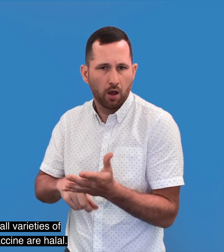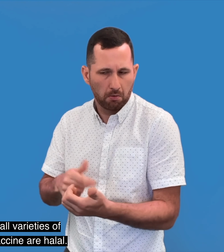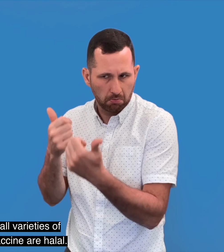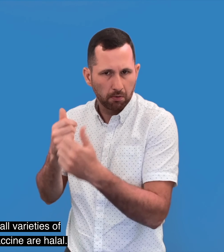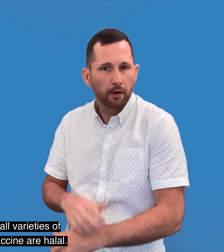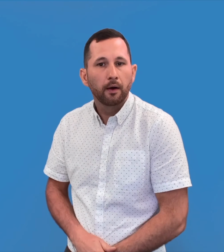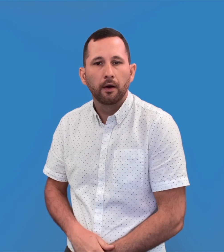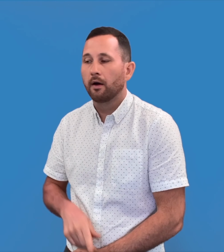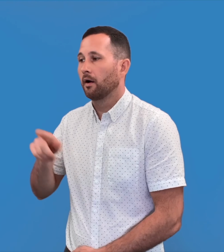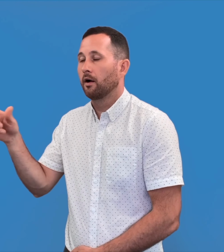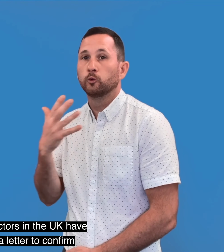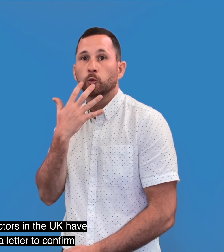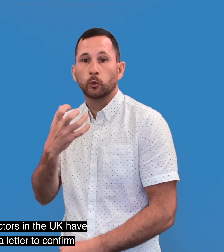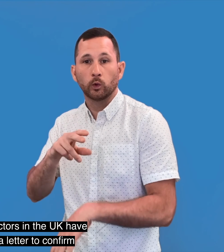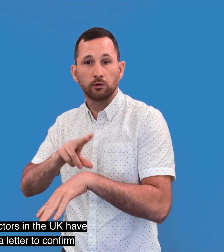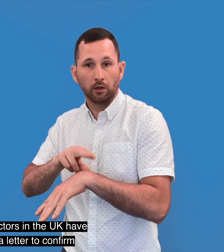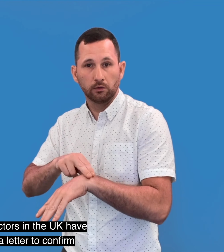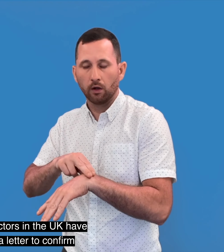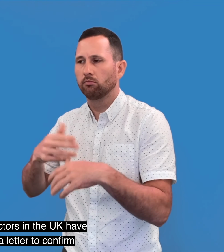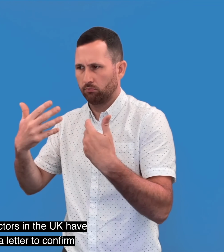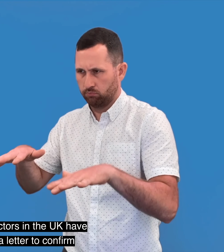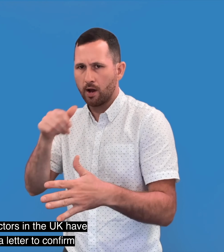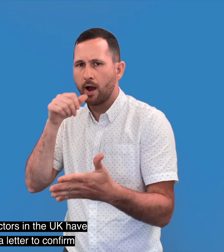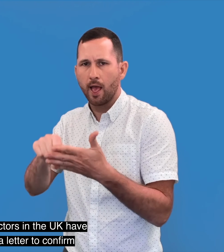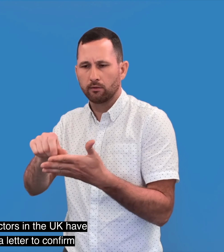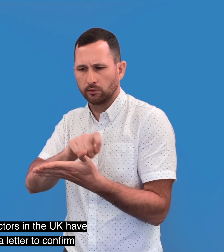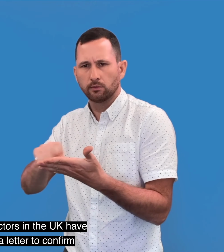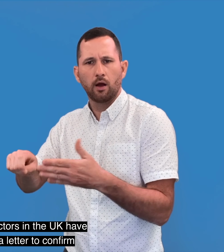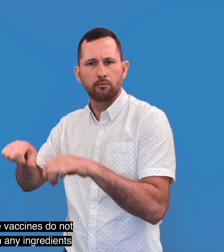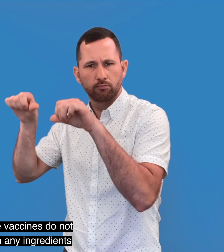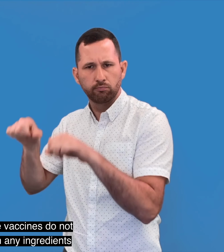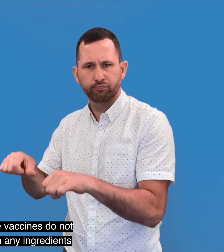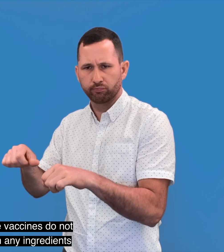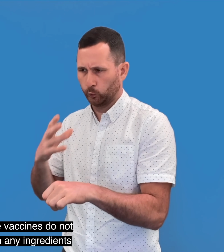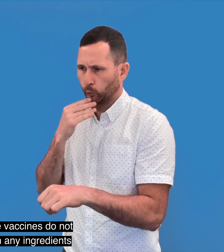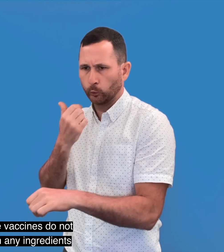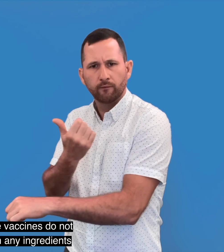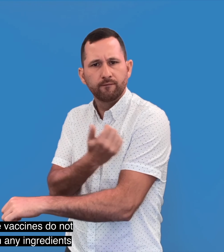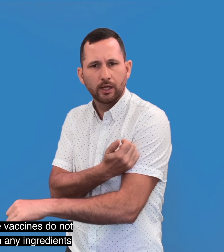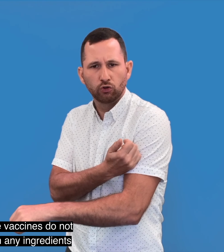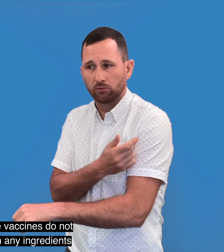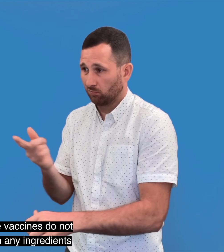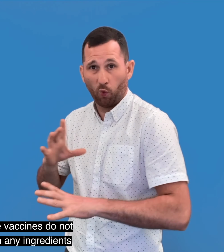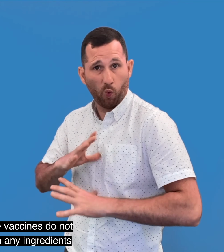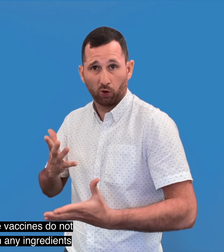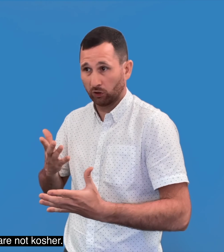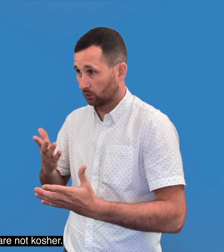halal. Jewish doctors in the UK have signed a letter to confirm that all vaccines do contain any ingredients that are